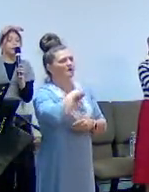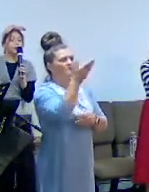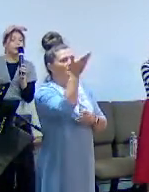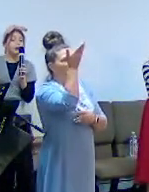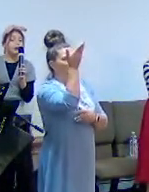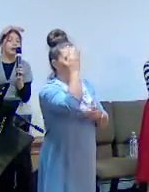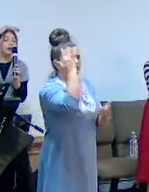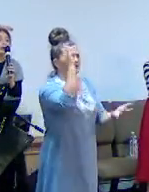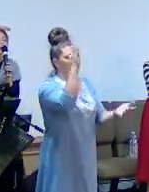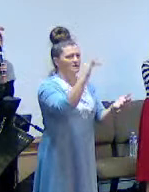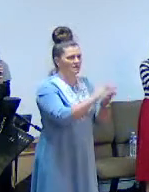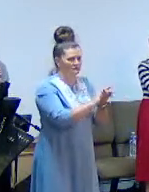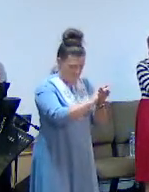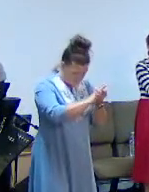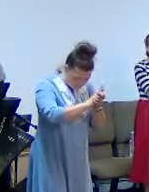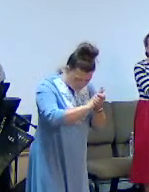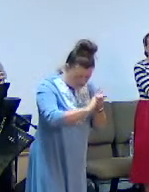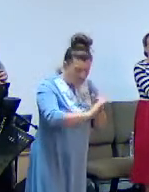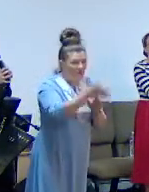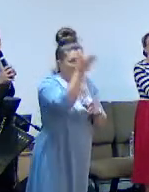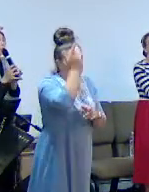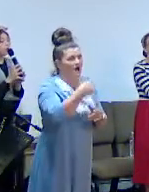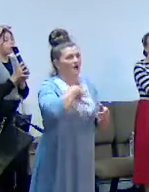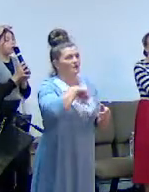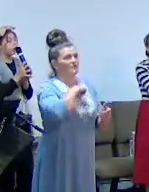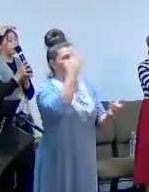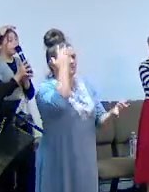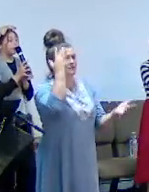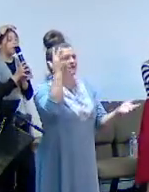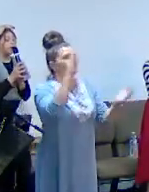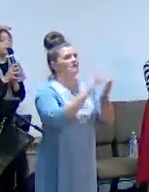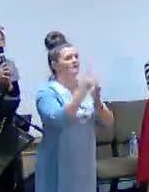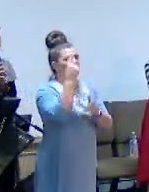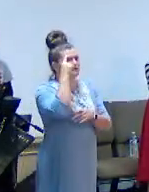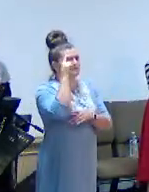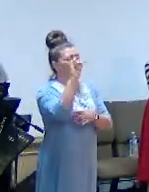God, we believe. Oh, yes, we believe.